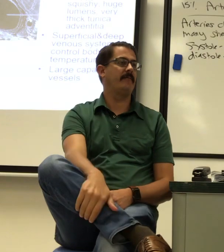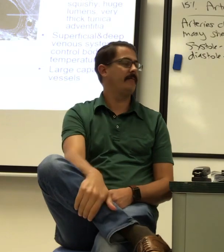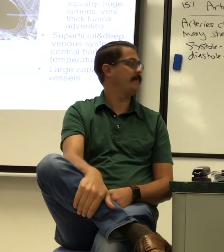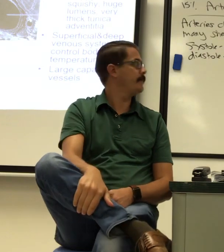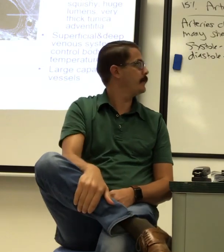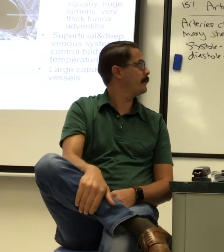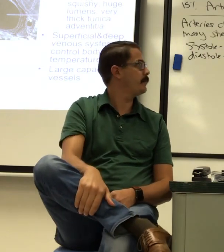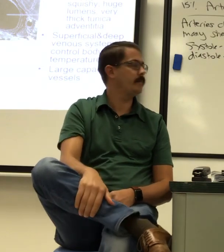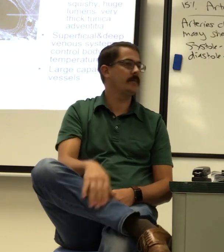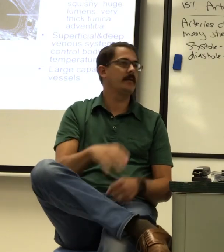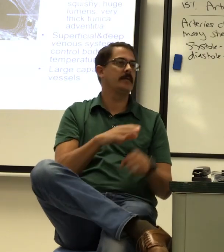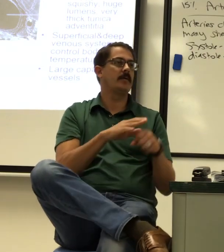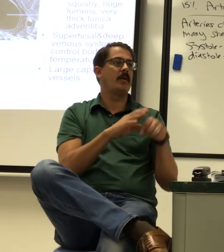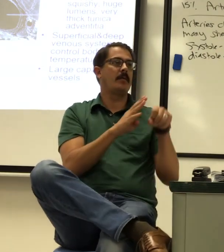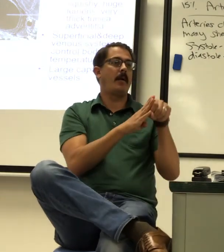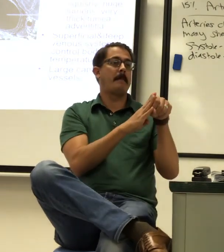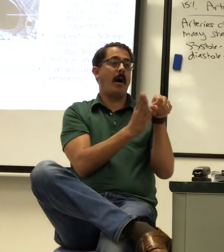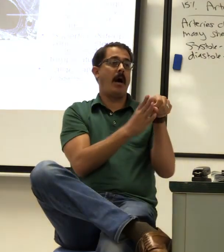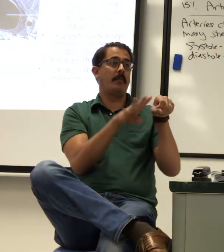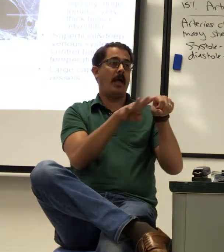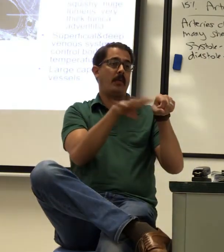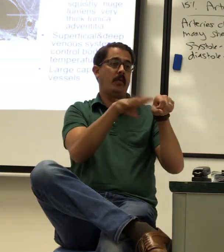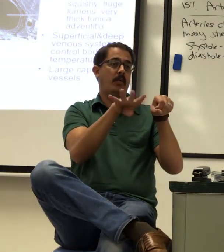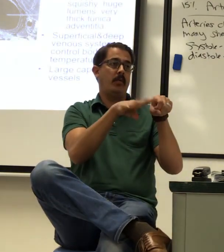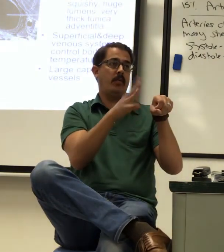Prevent backflow.